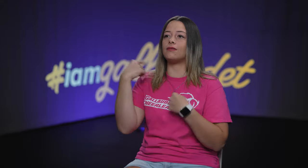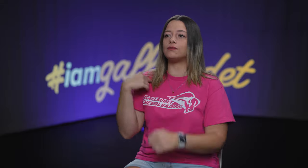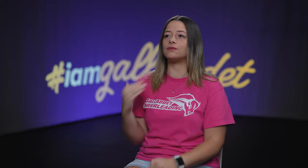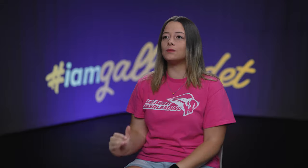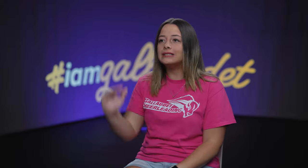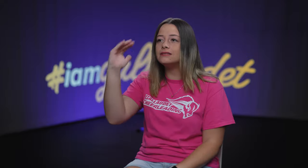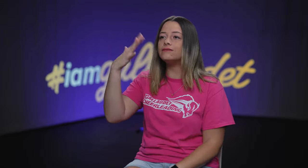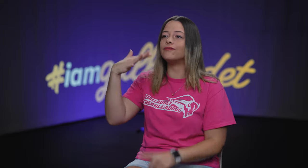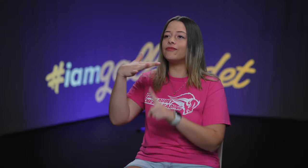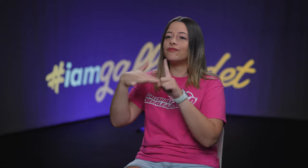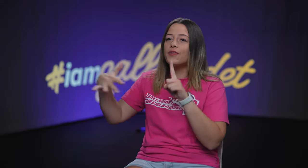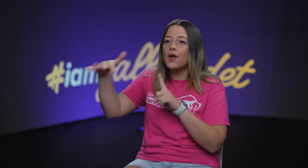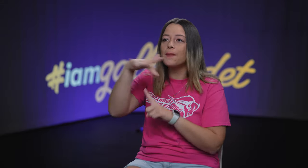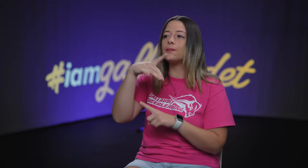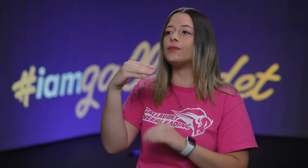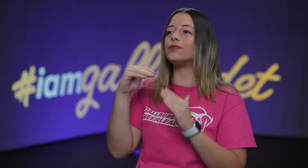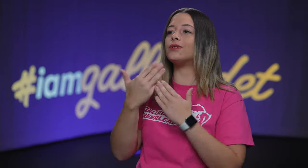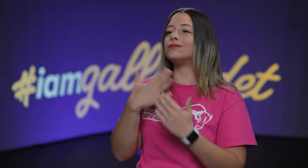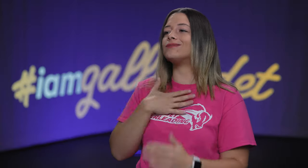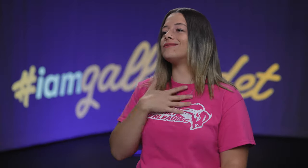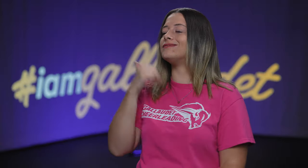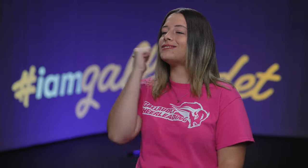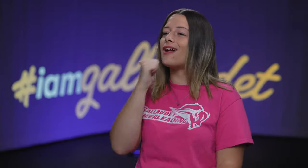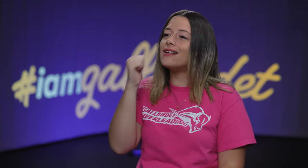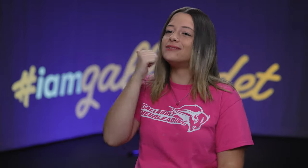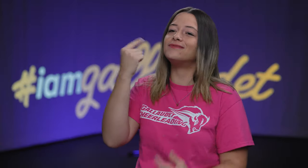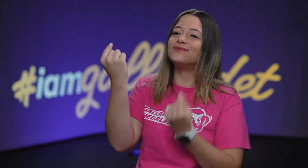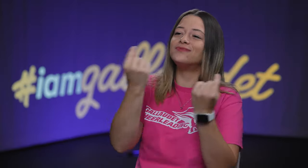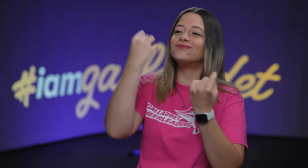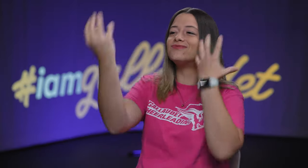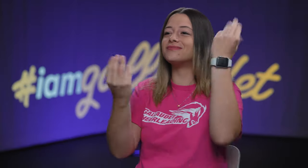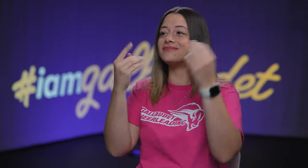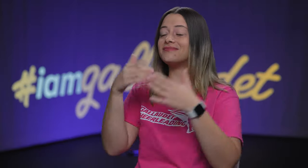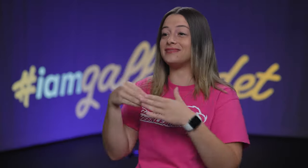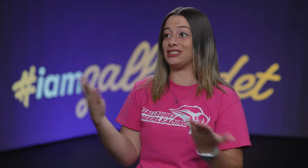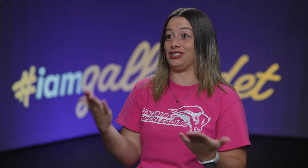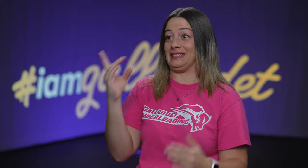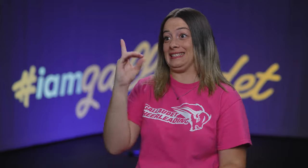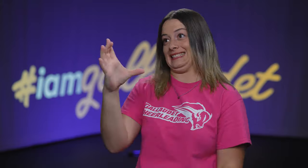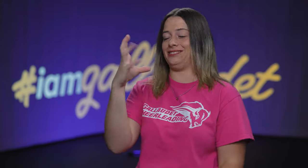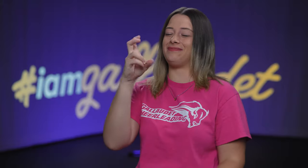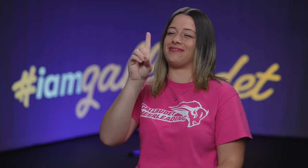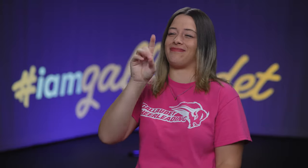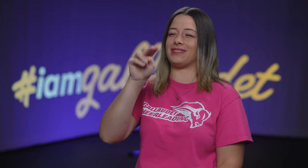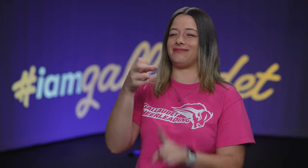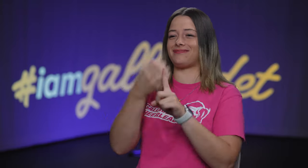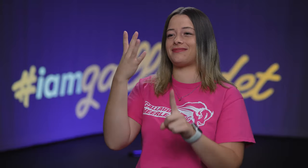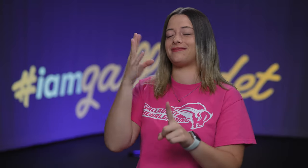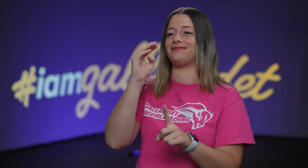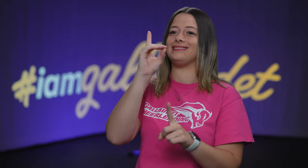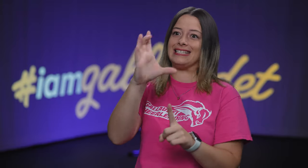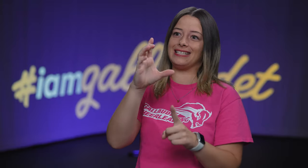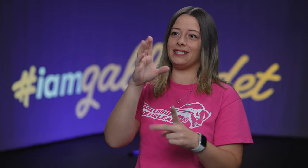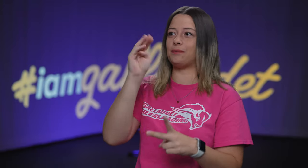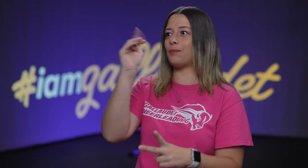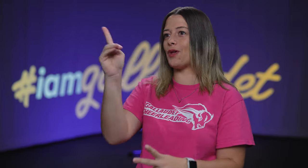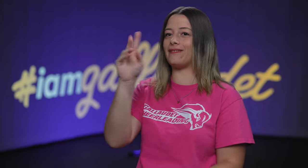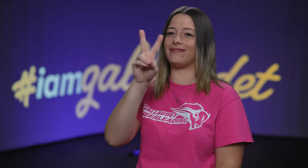Big time. Growing up, my daily life and environment were so different compared to life in D.C., the DMV, D.C., Maryland,